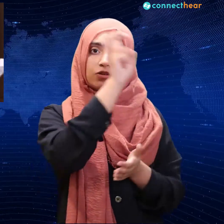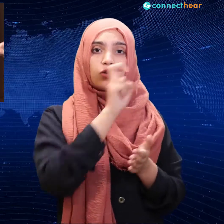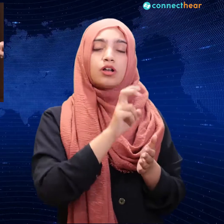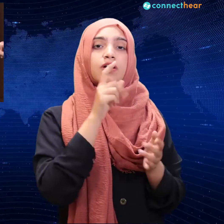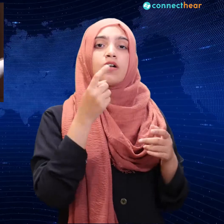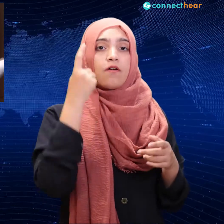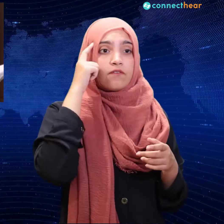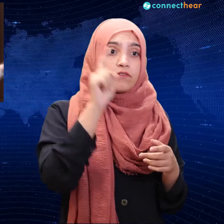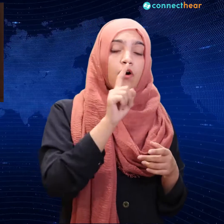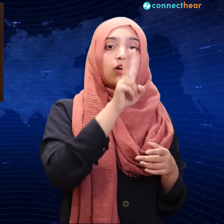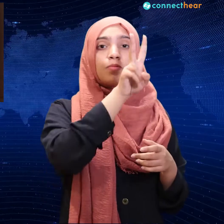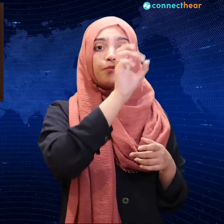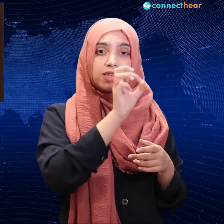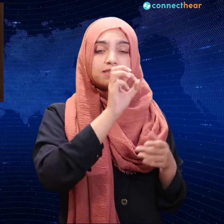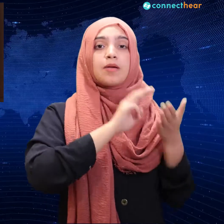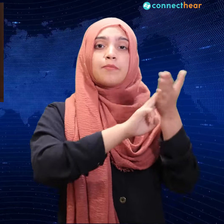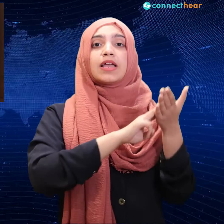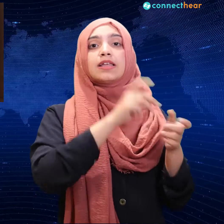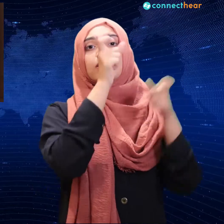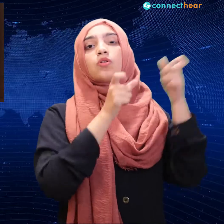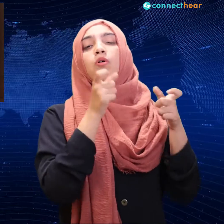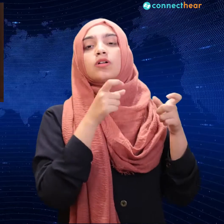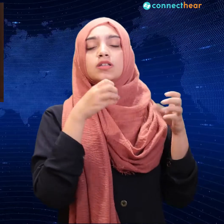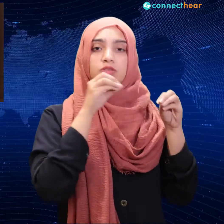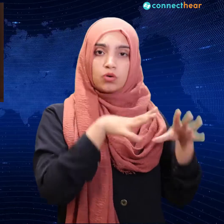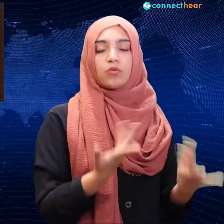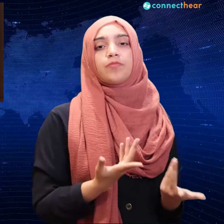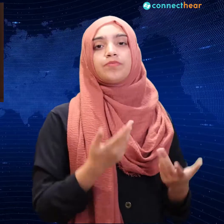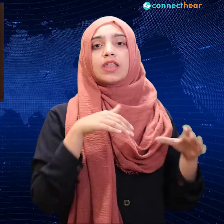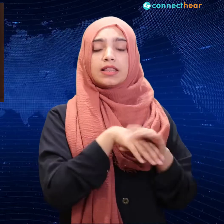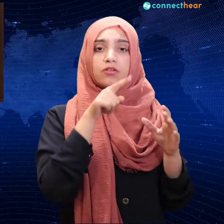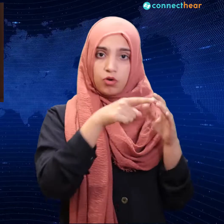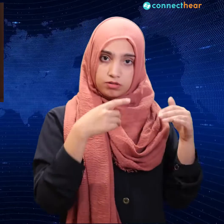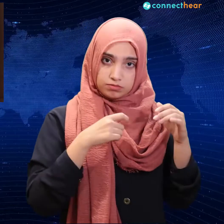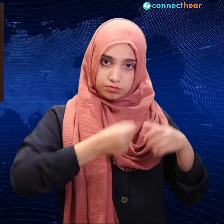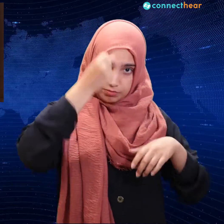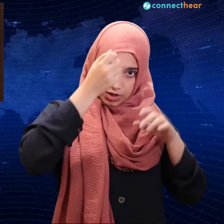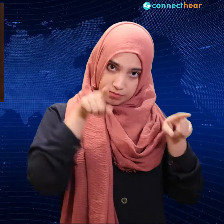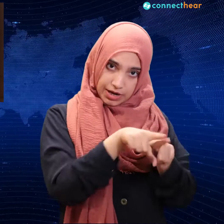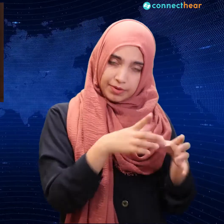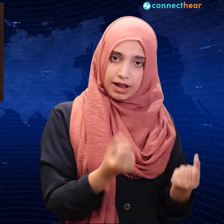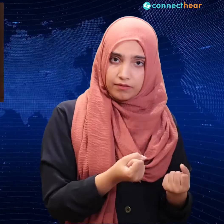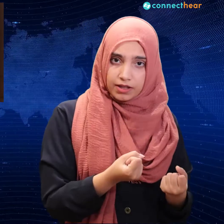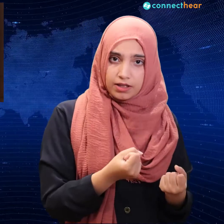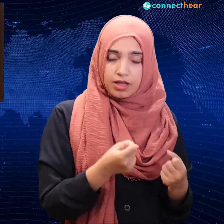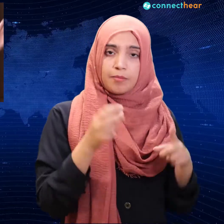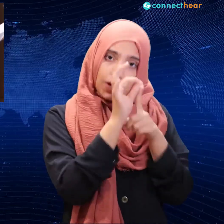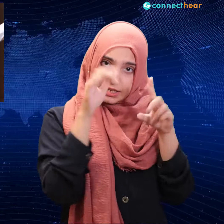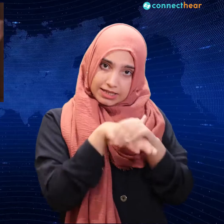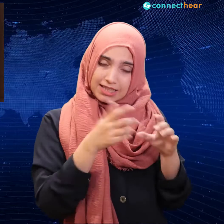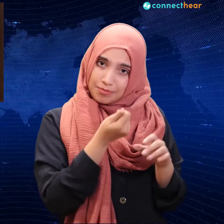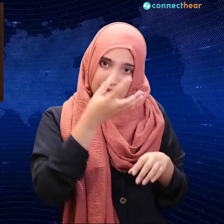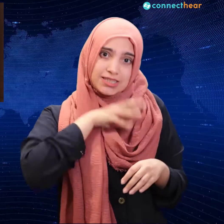were spending $300 million a day. They spent $2 trillion. Was Pakistan, did we have the capacity